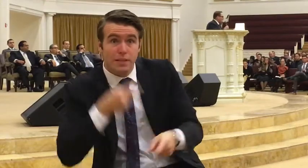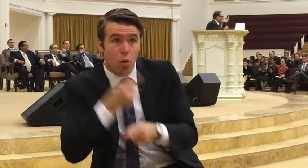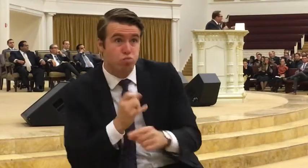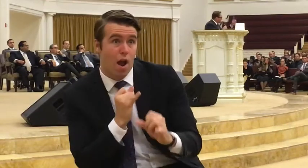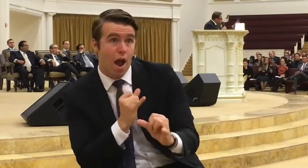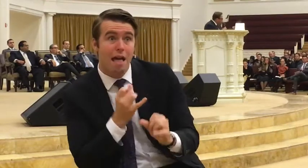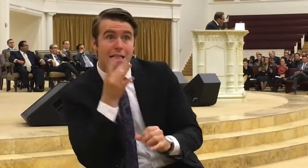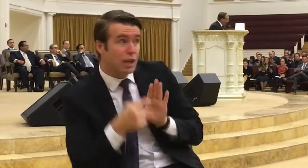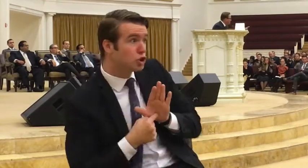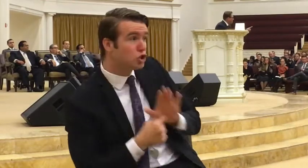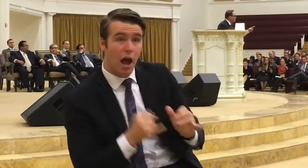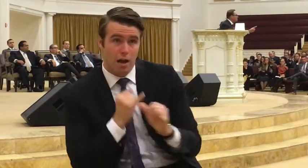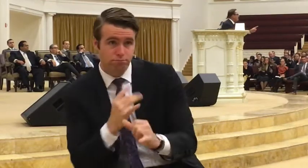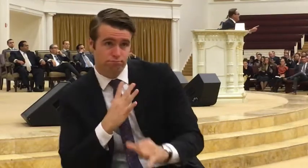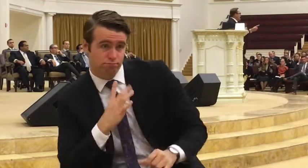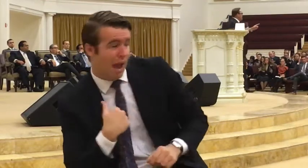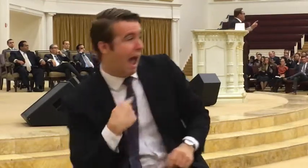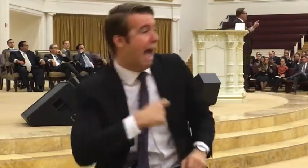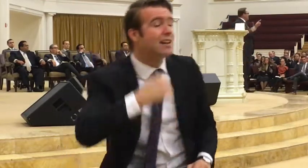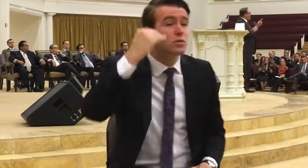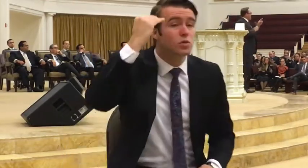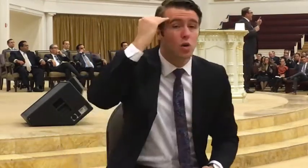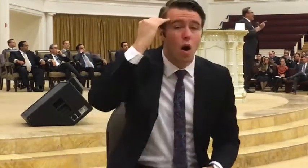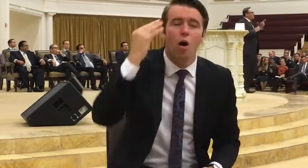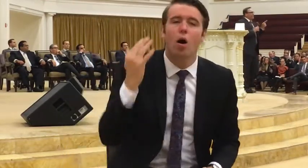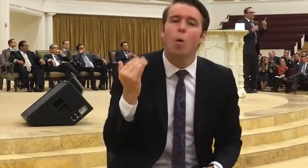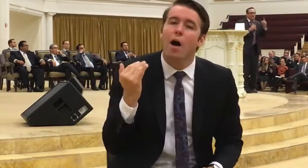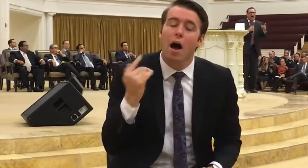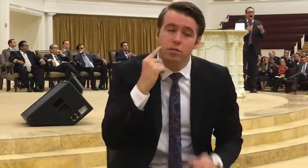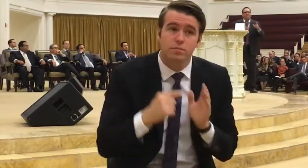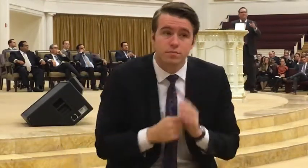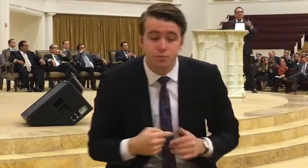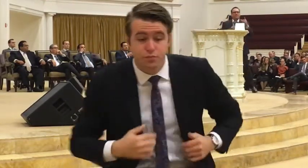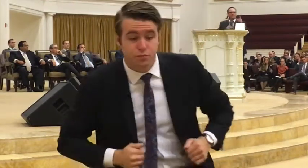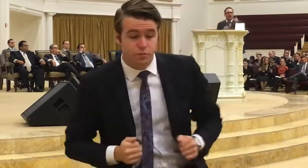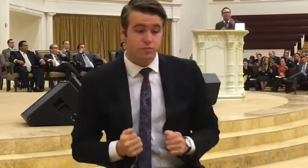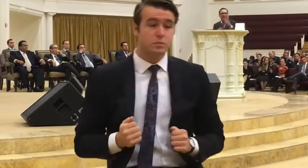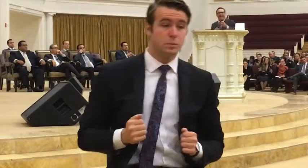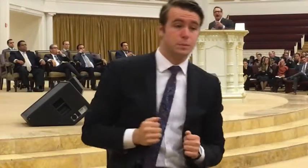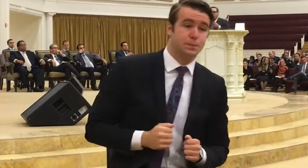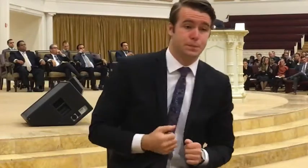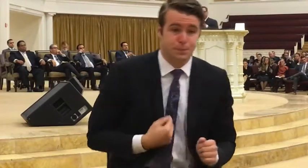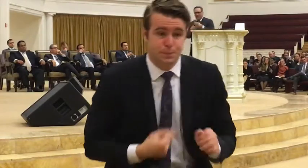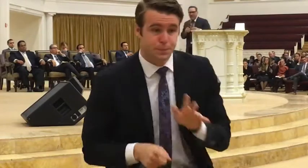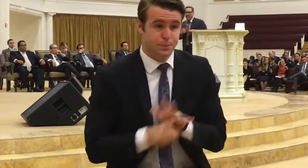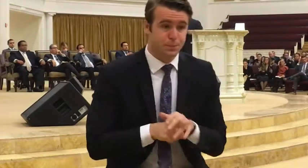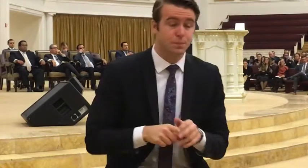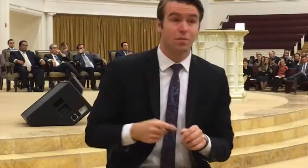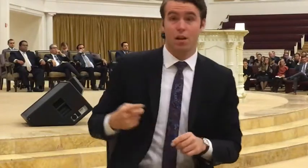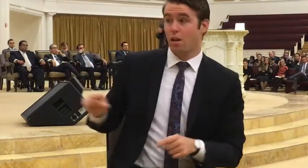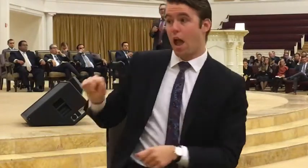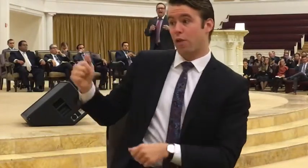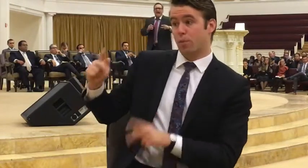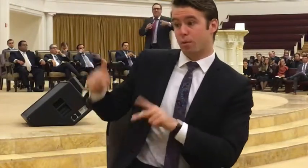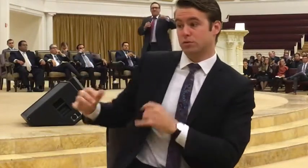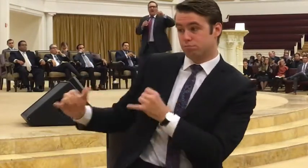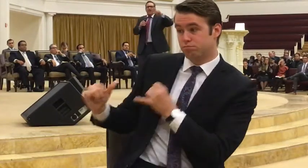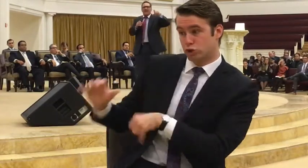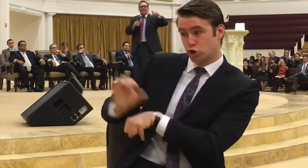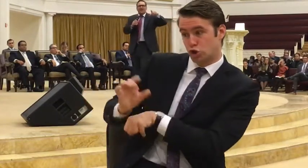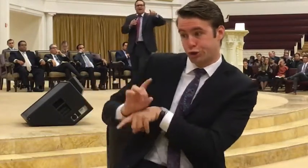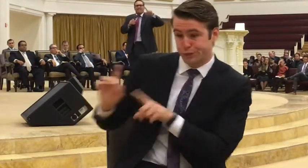light shine, because here's the problem, is if I'm at the job with somebody else in the kingdom